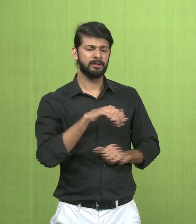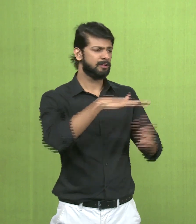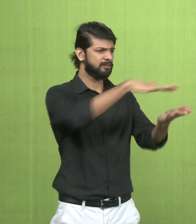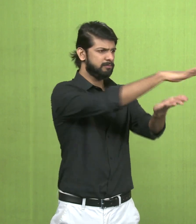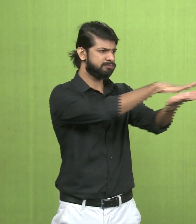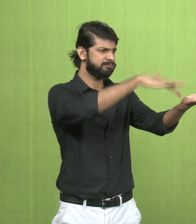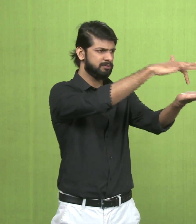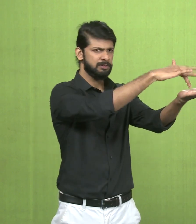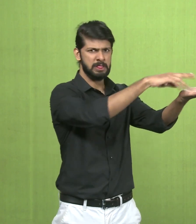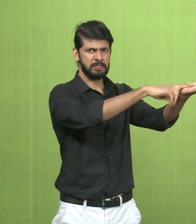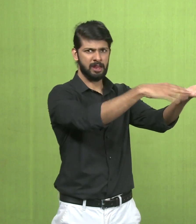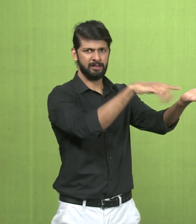Answer number 5.